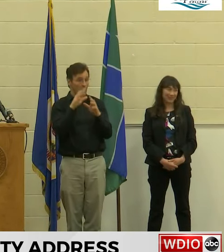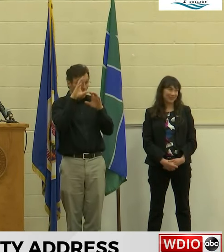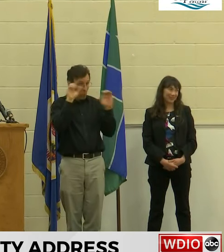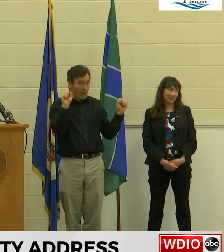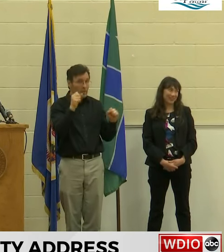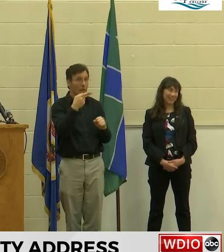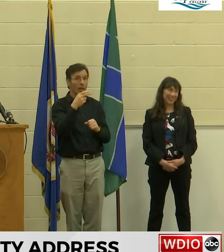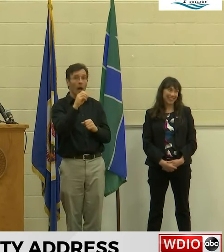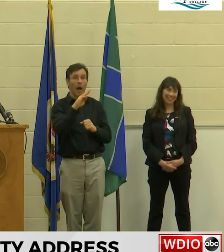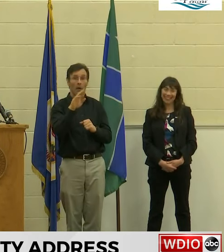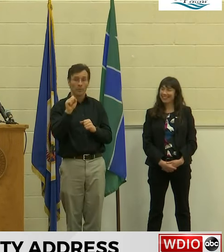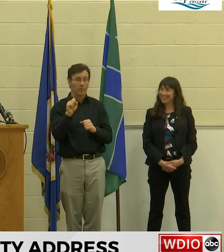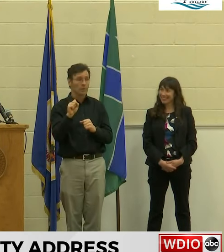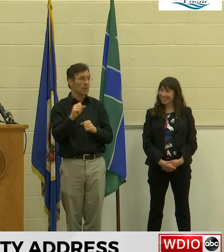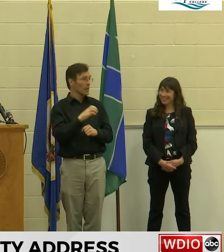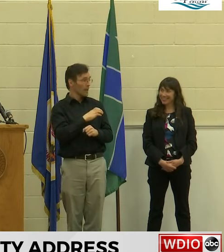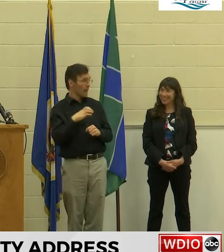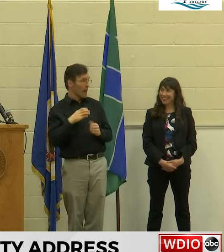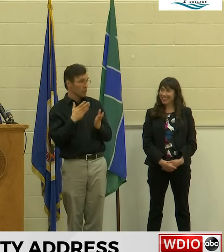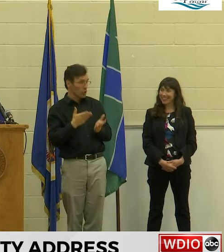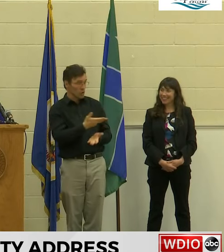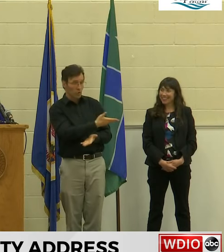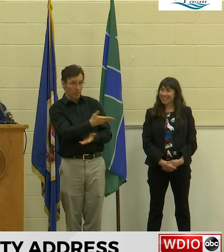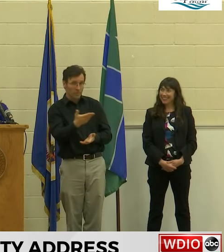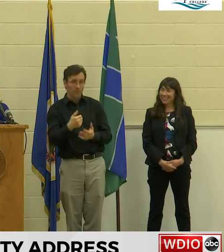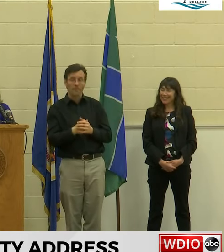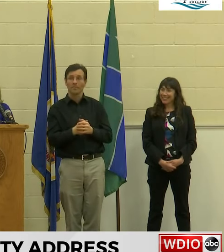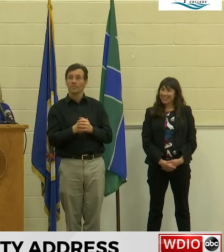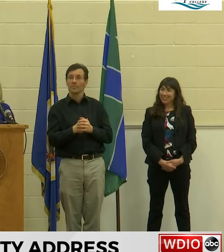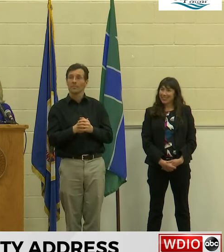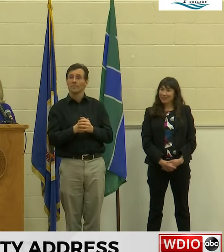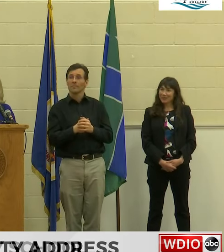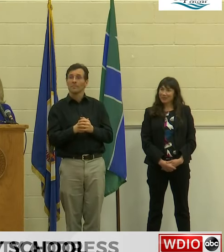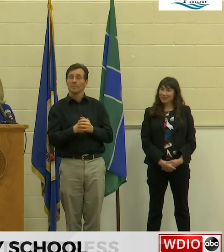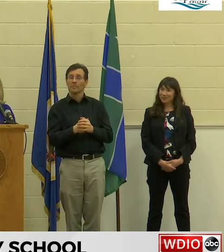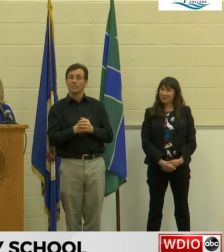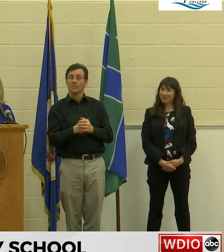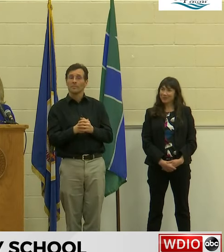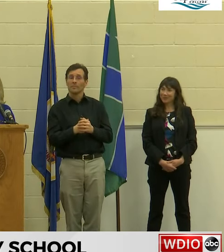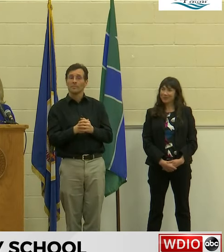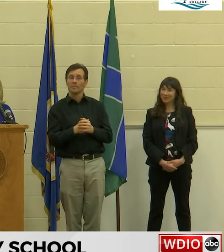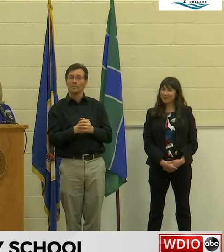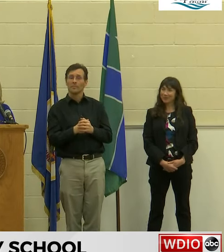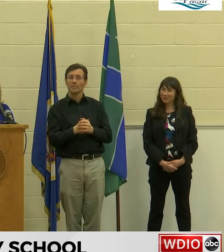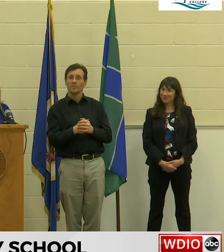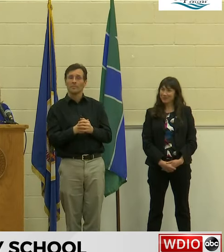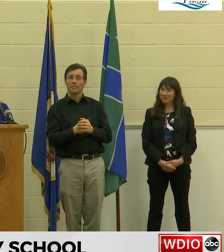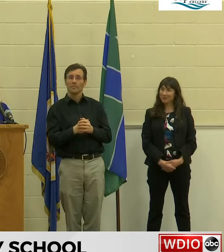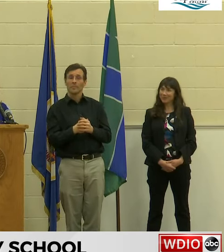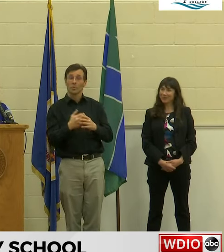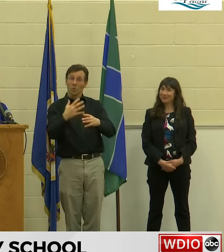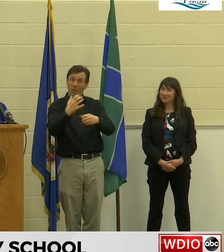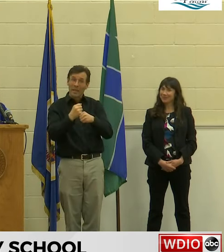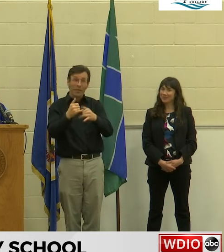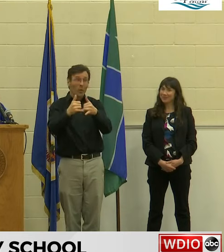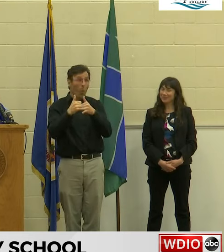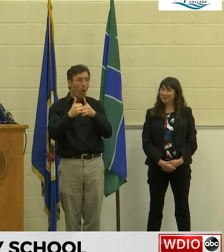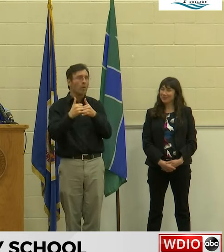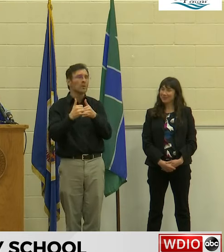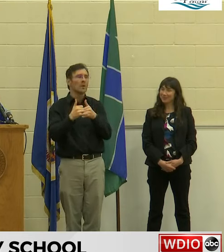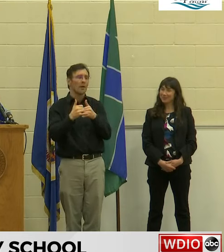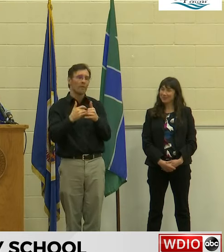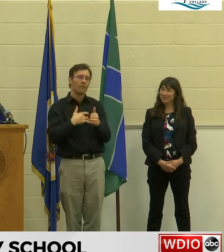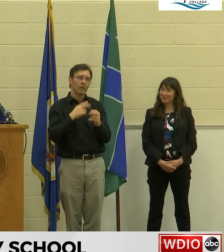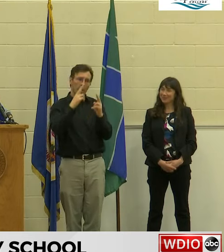President Hobbs, counselors. I'm very honored to receive this award and